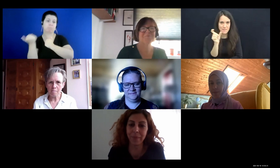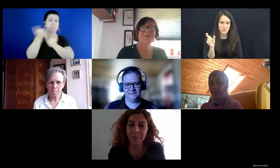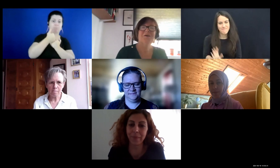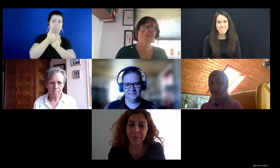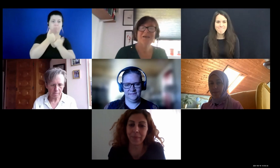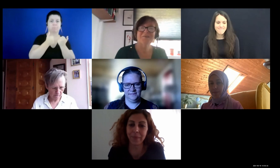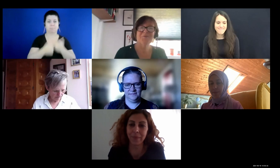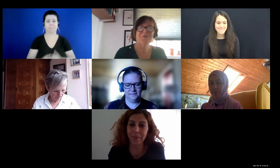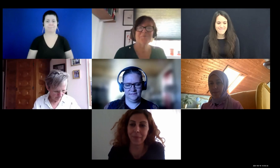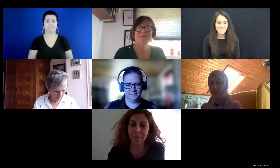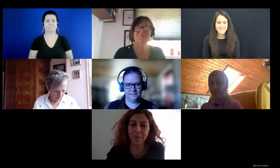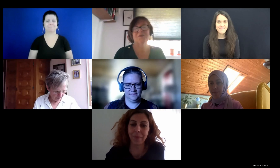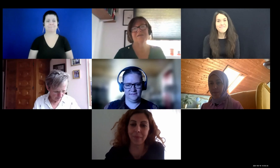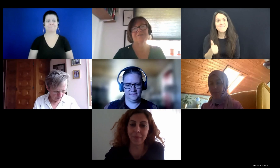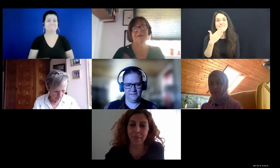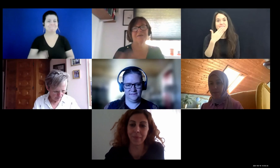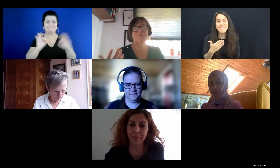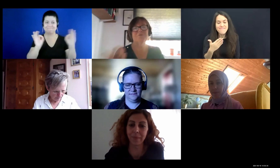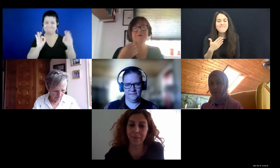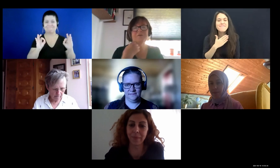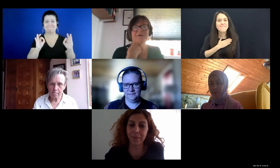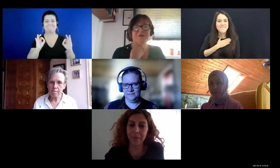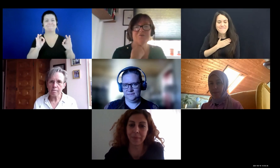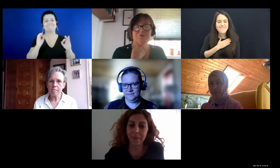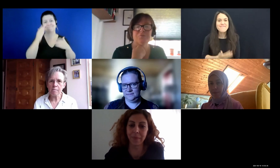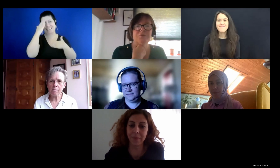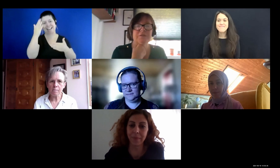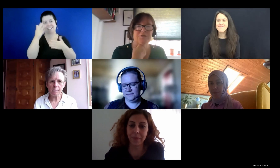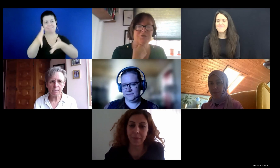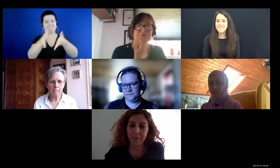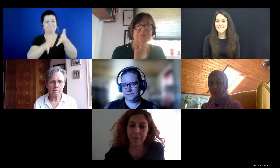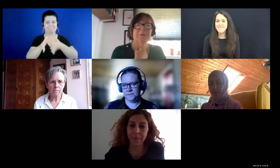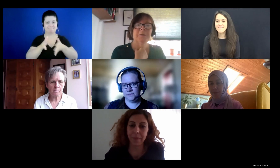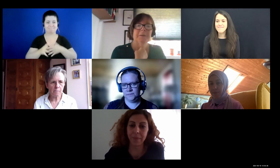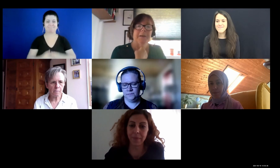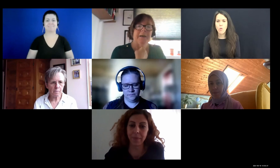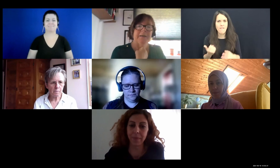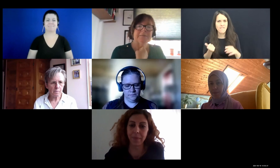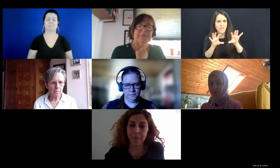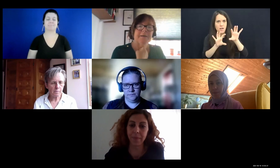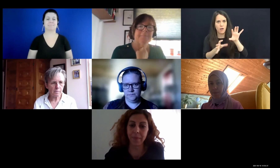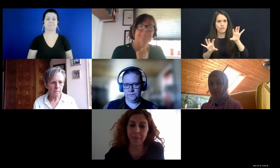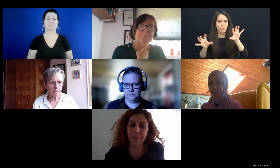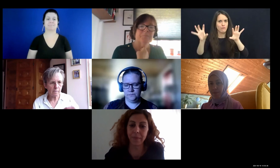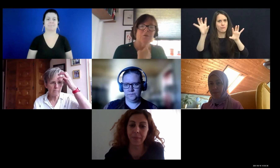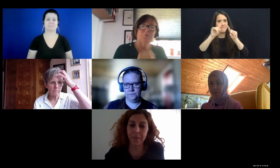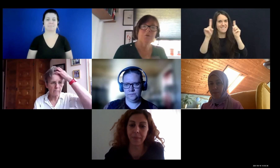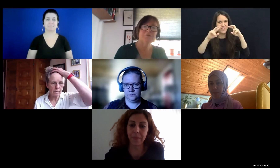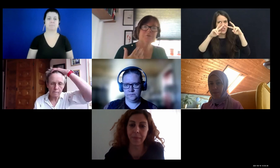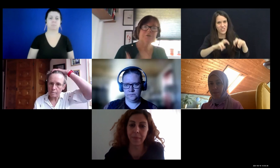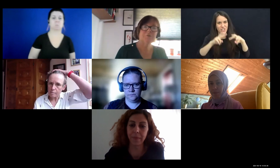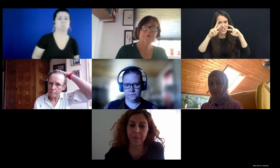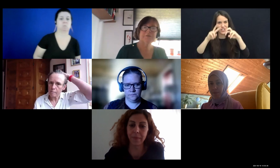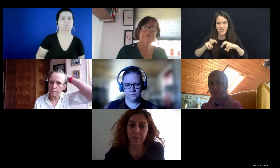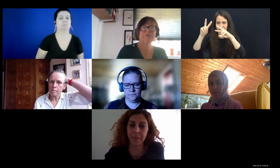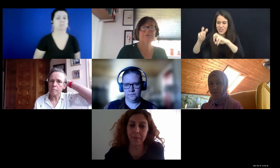Great, thanks. Well, very pleased you're here. So we have all of the country researchers, and obviously